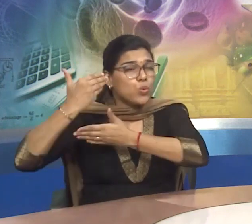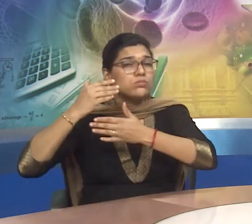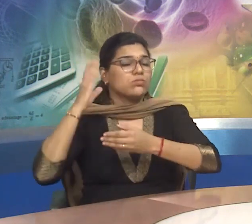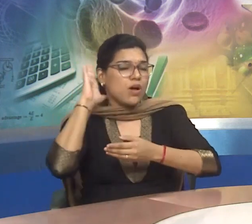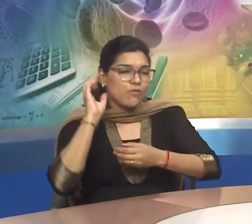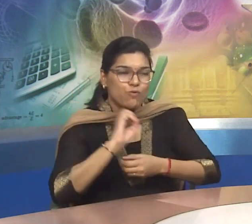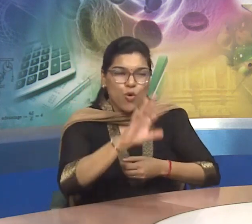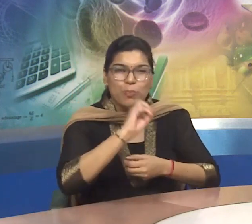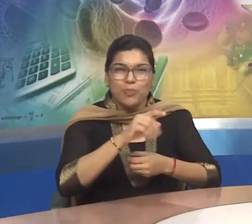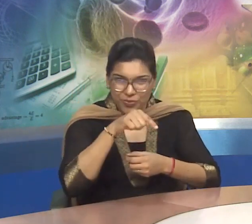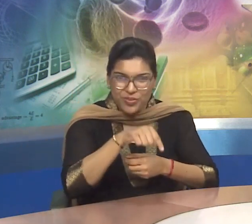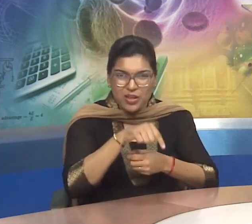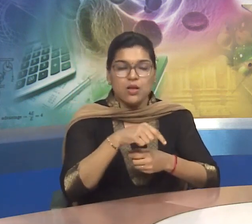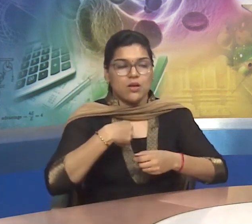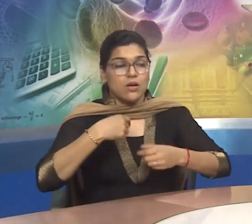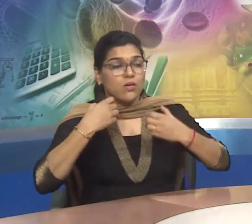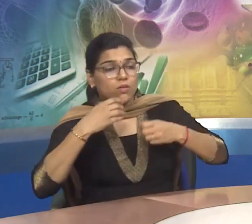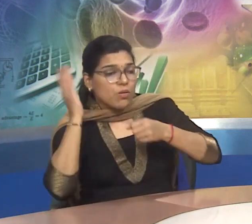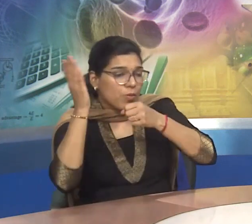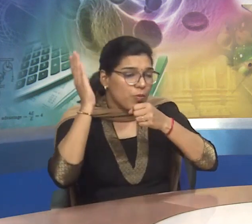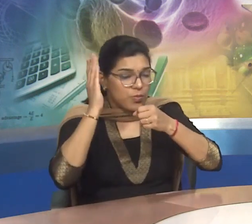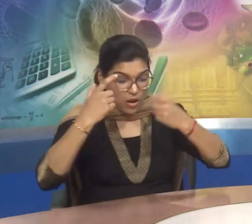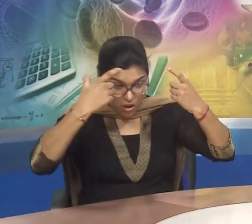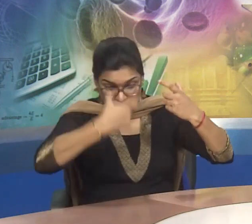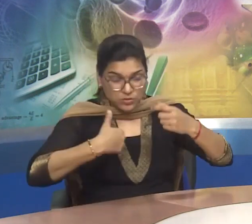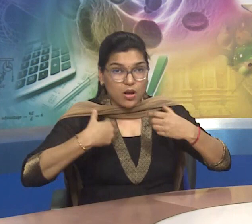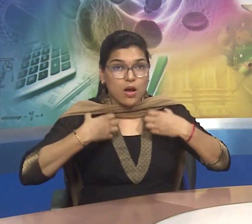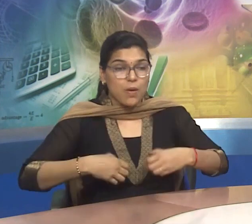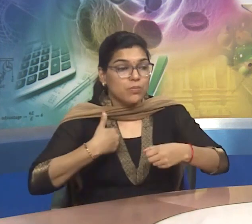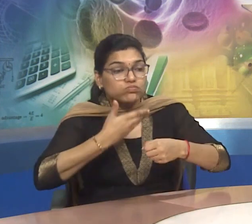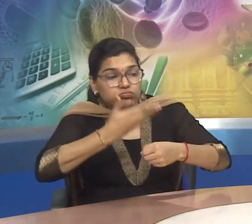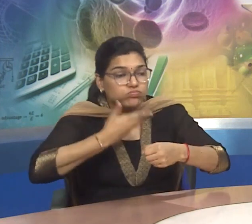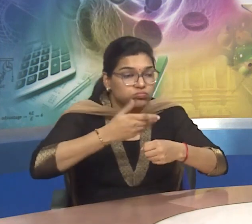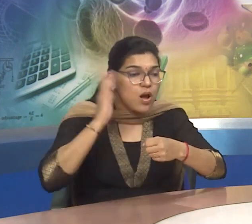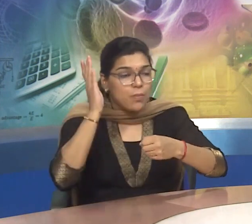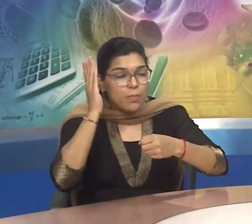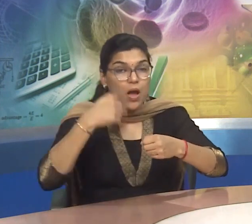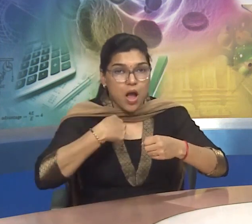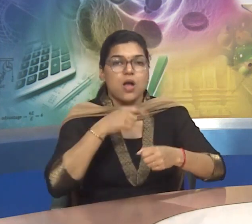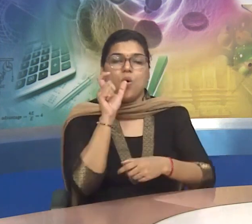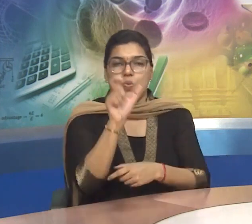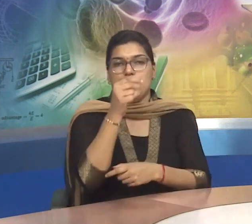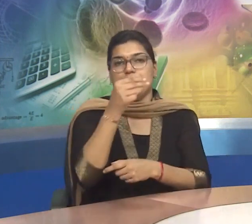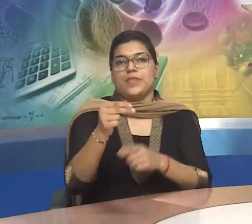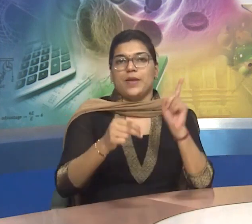Whatever rules they have, they tell stories to their new generation.